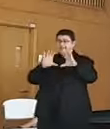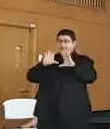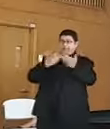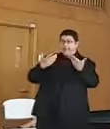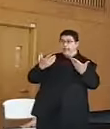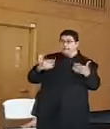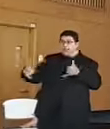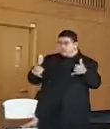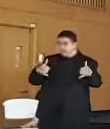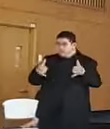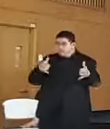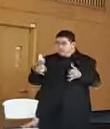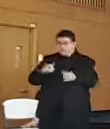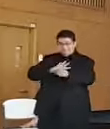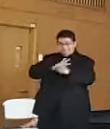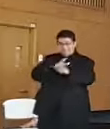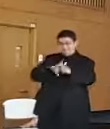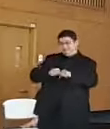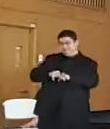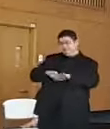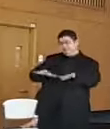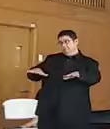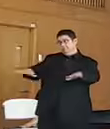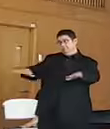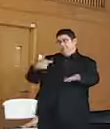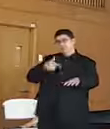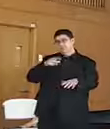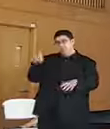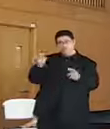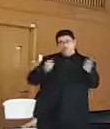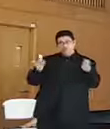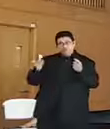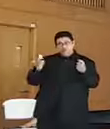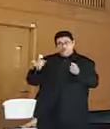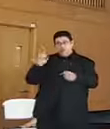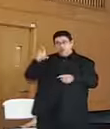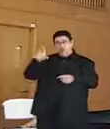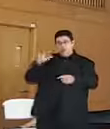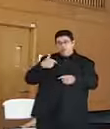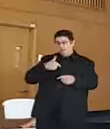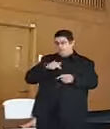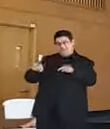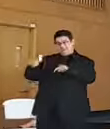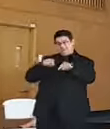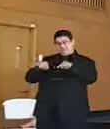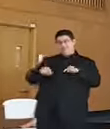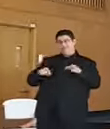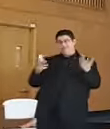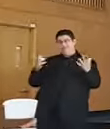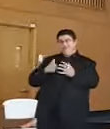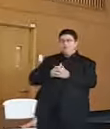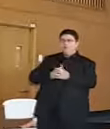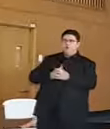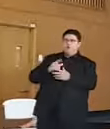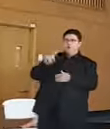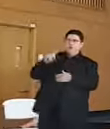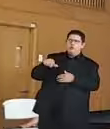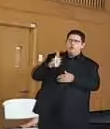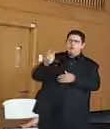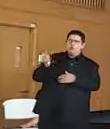parties, the virus is moving about. We need to get it under control. We will definitely be moving back to the community. One other question